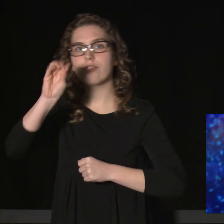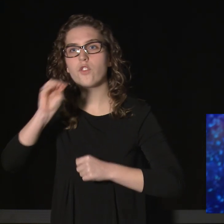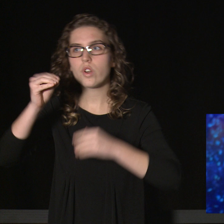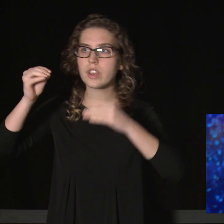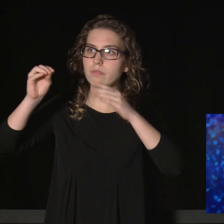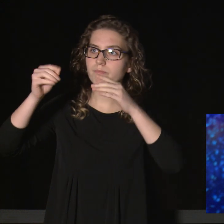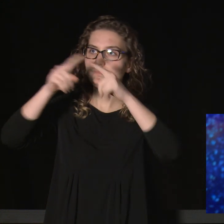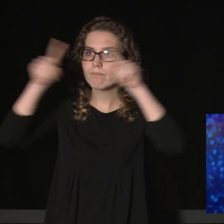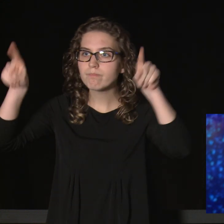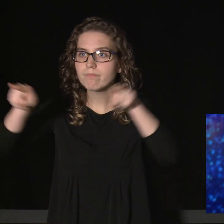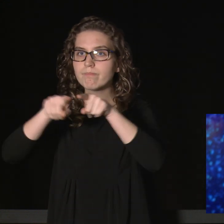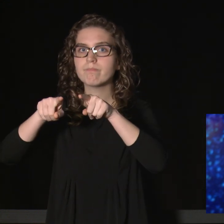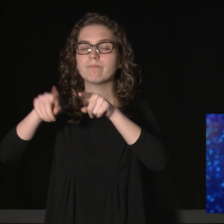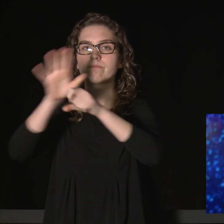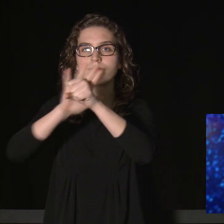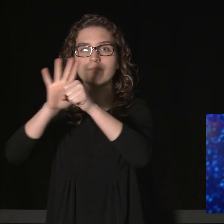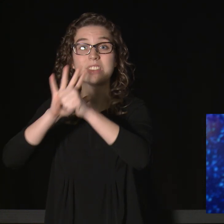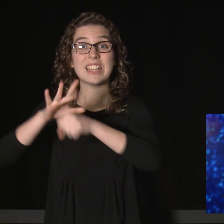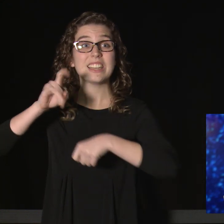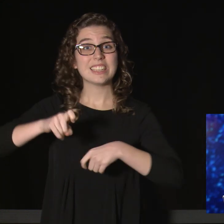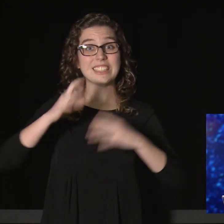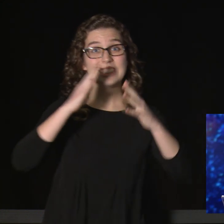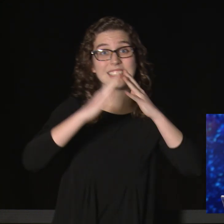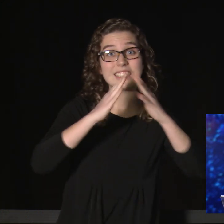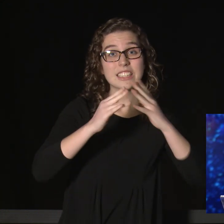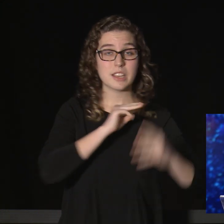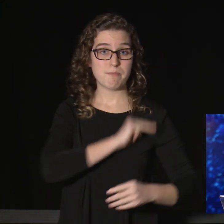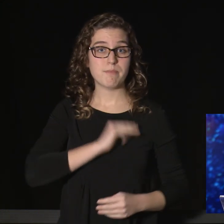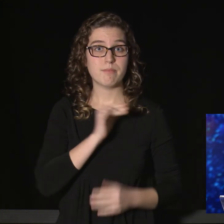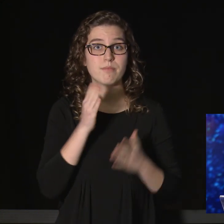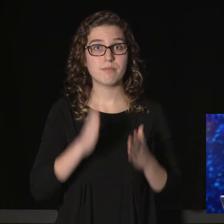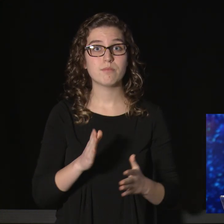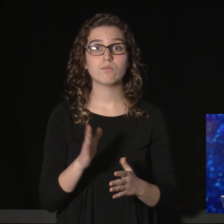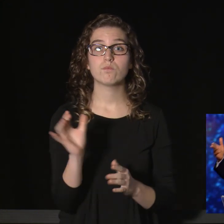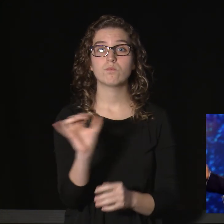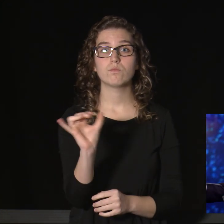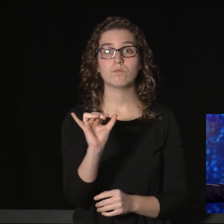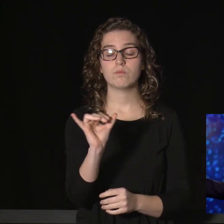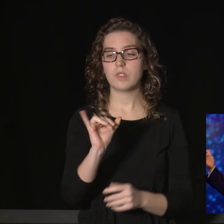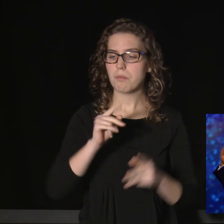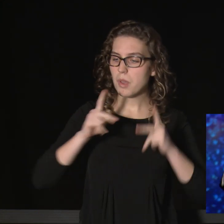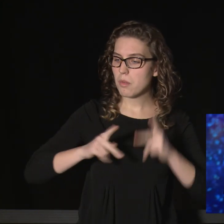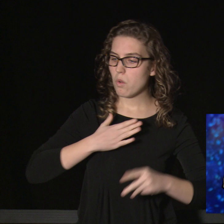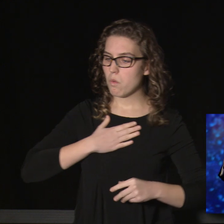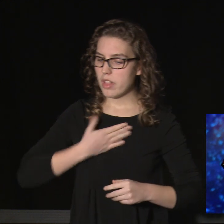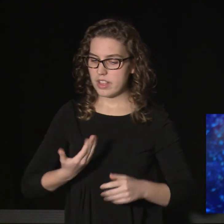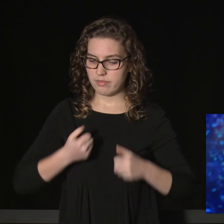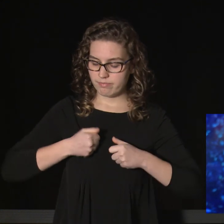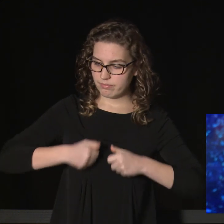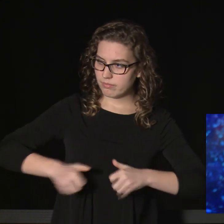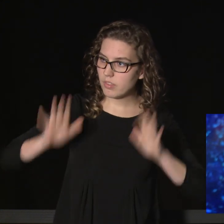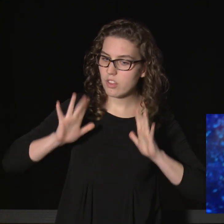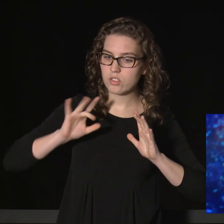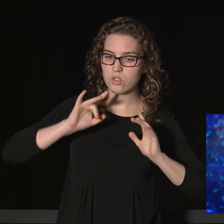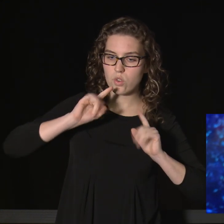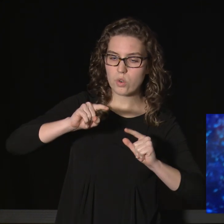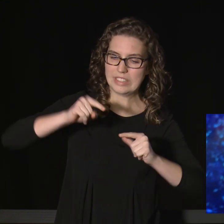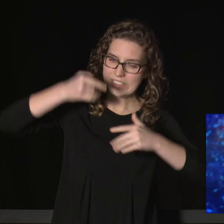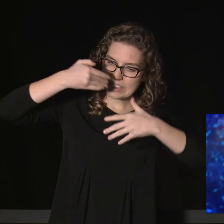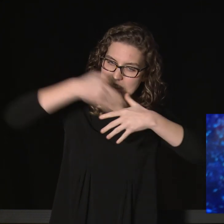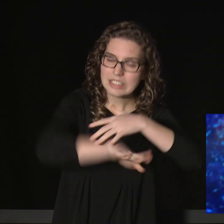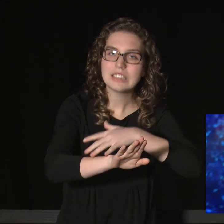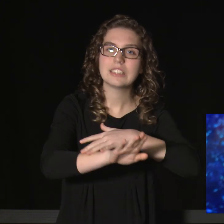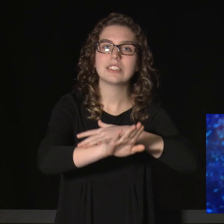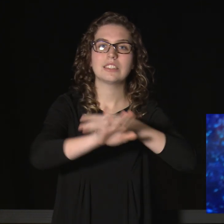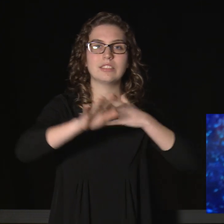need urban missionaries. We need those who are willing to sacrifice and go into the inner cities. Do